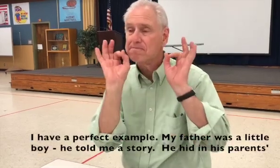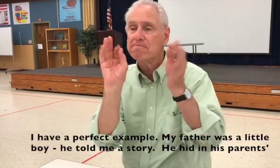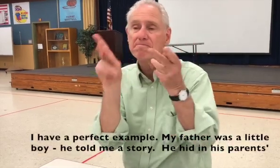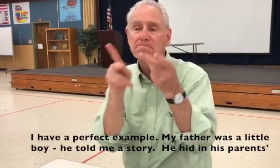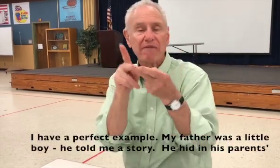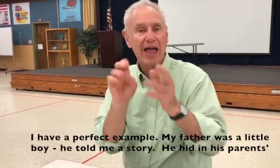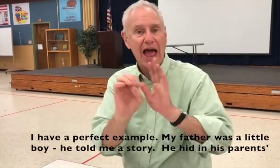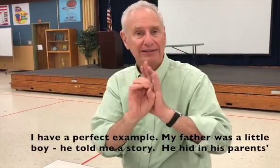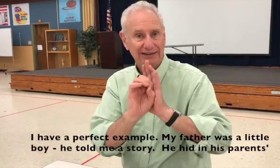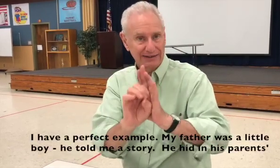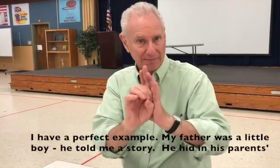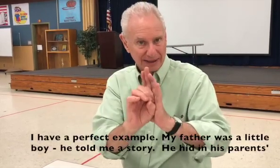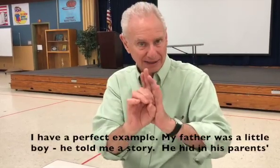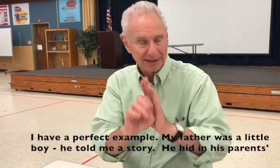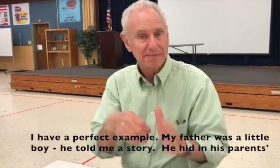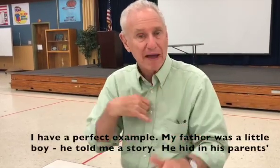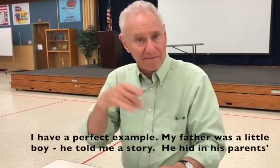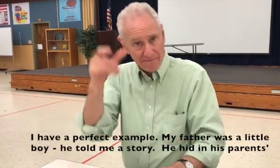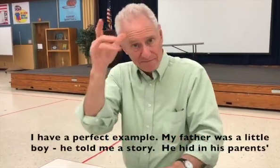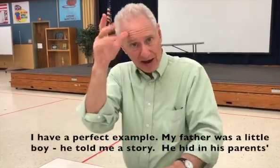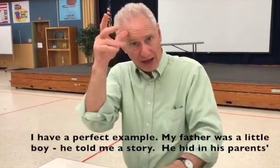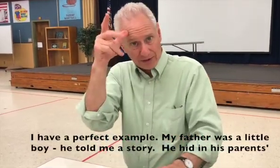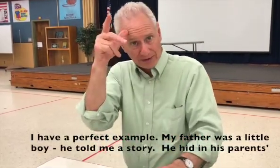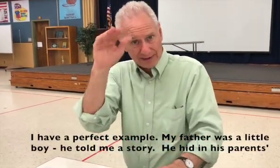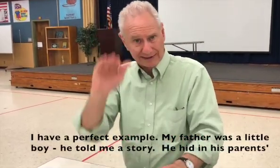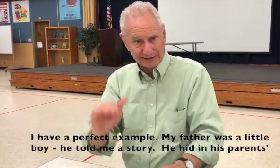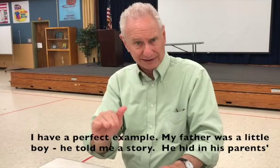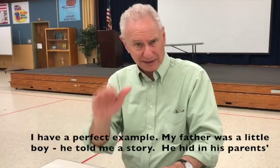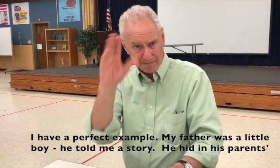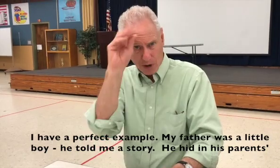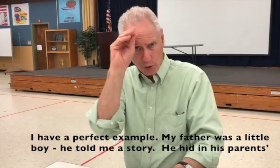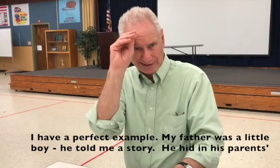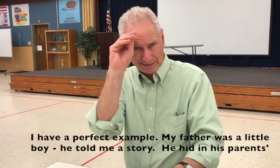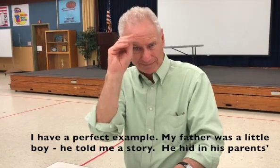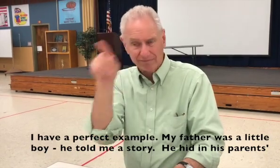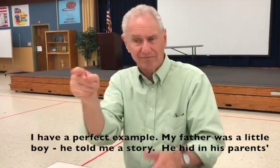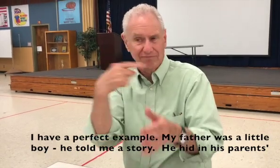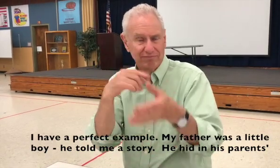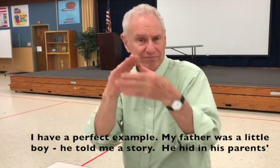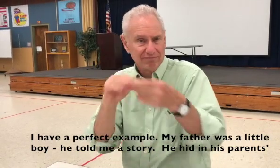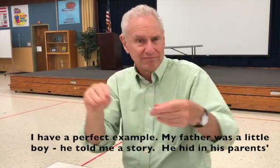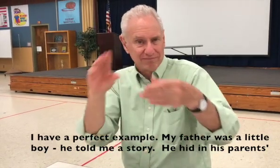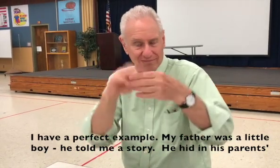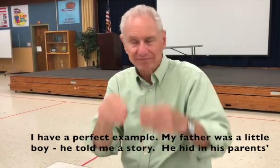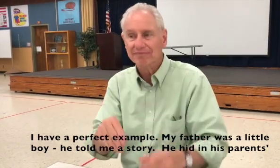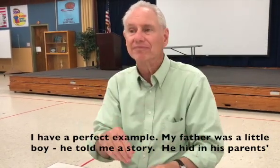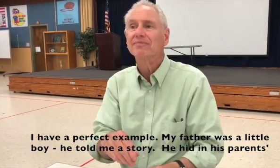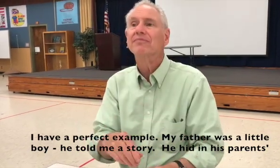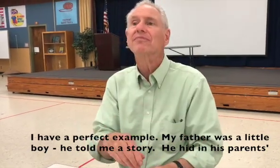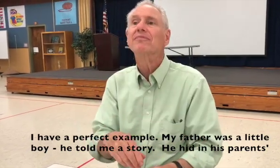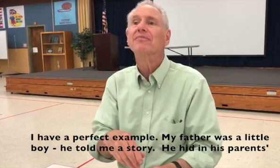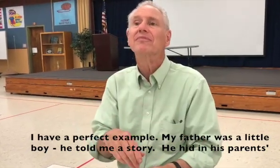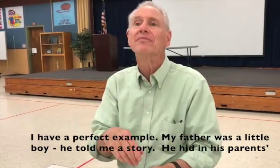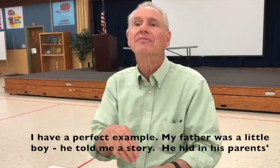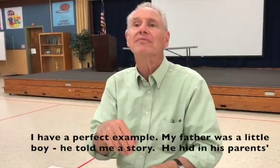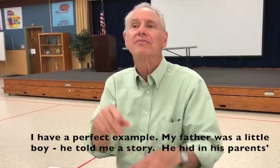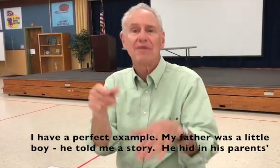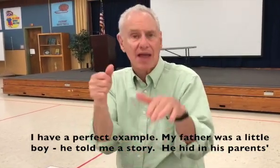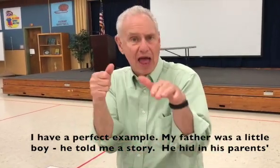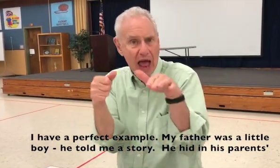I have a perfect example. My father was a little boy, and he told me a story. He hid in his